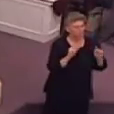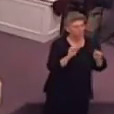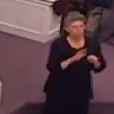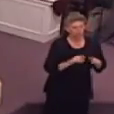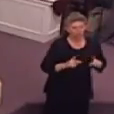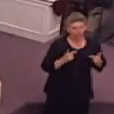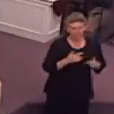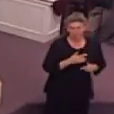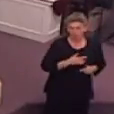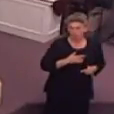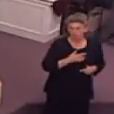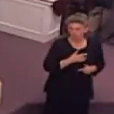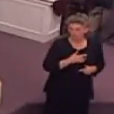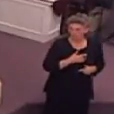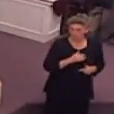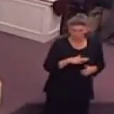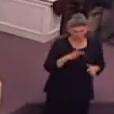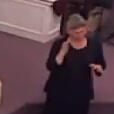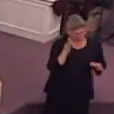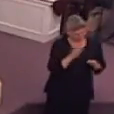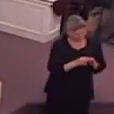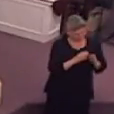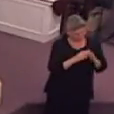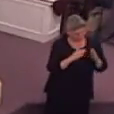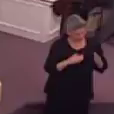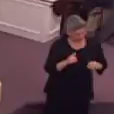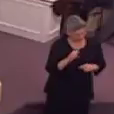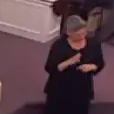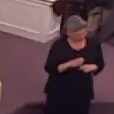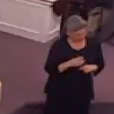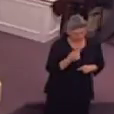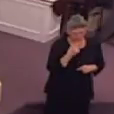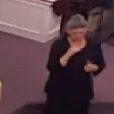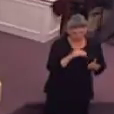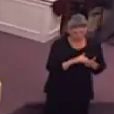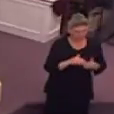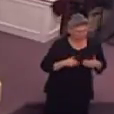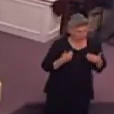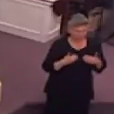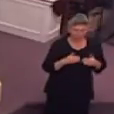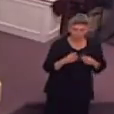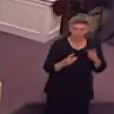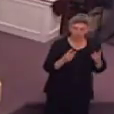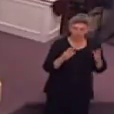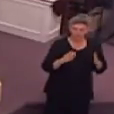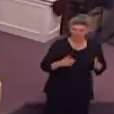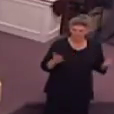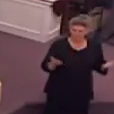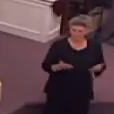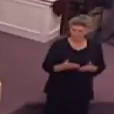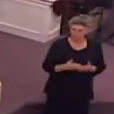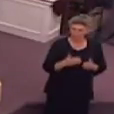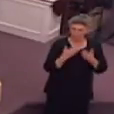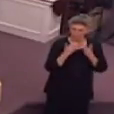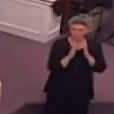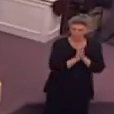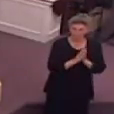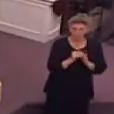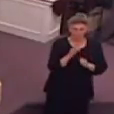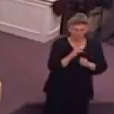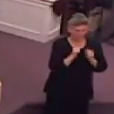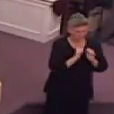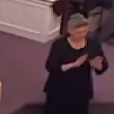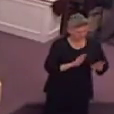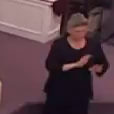We appreciate your faithfulness to the house of God. And we say again, we're glad for our guests that's been within our gates today. We pray God's blessings on your